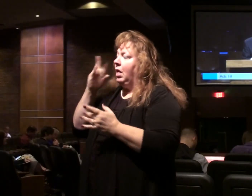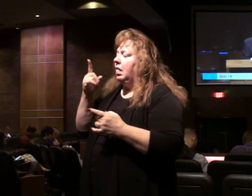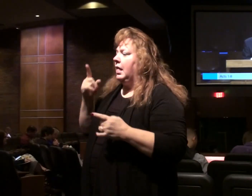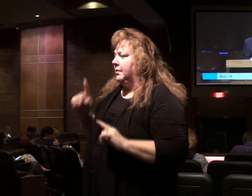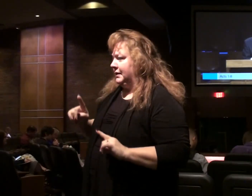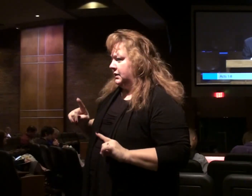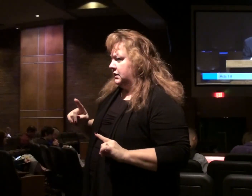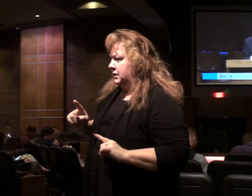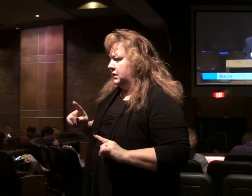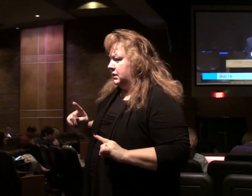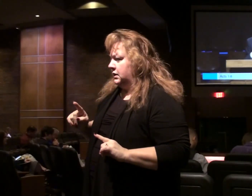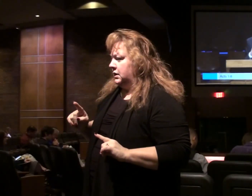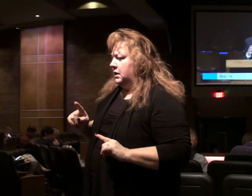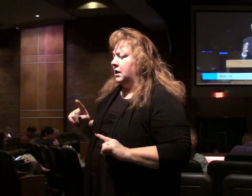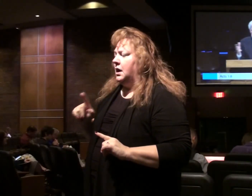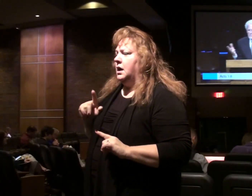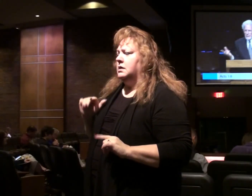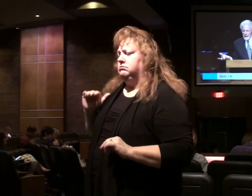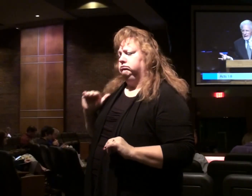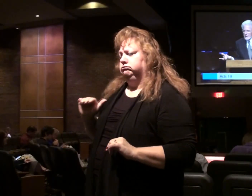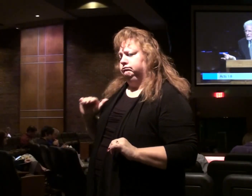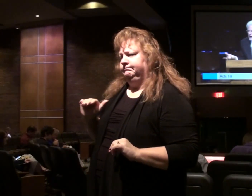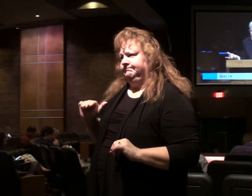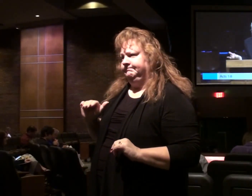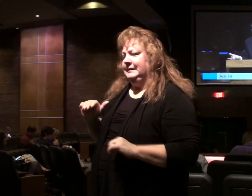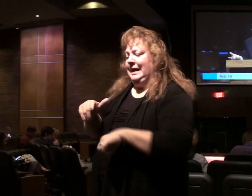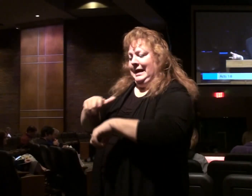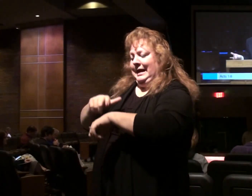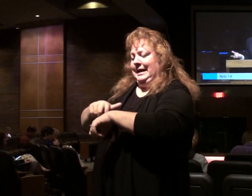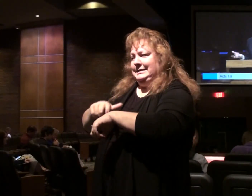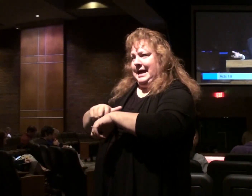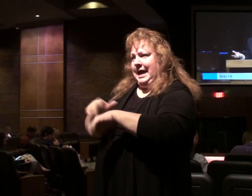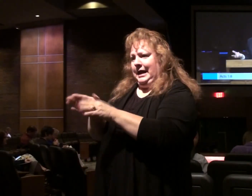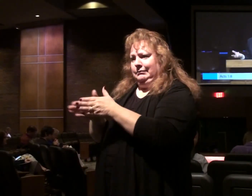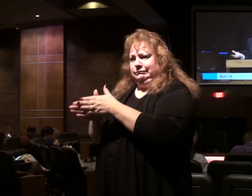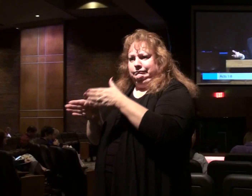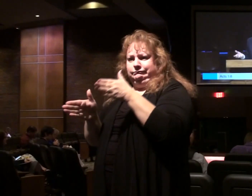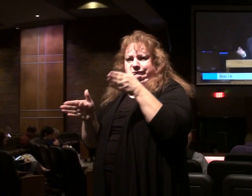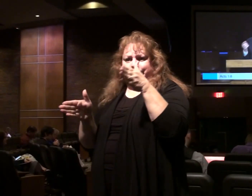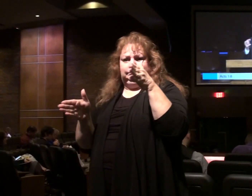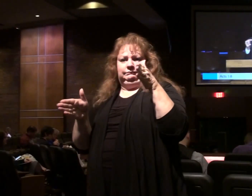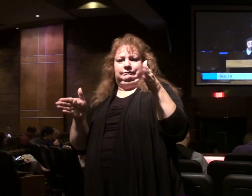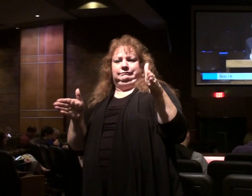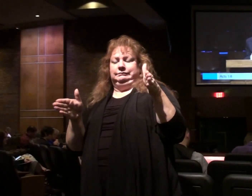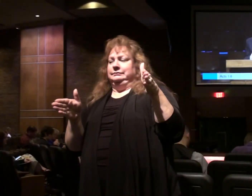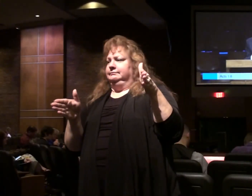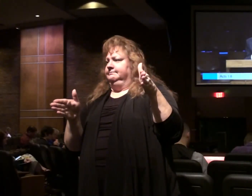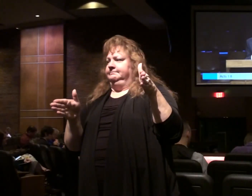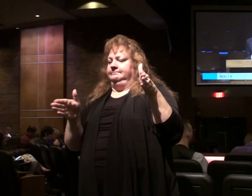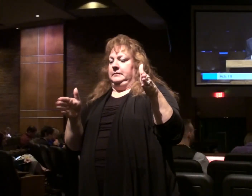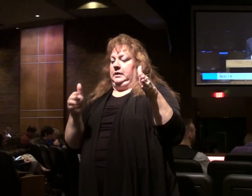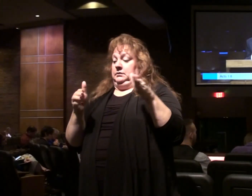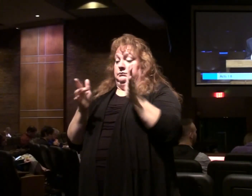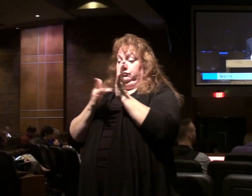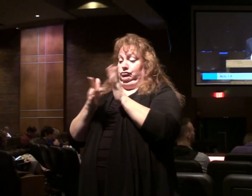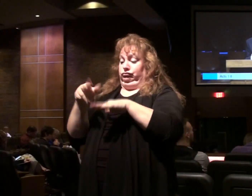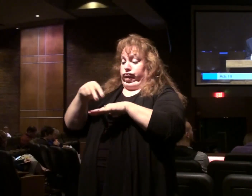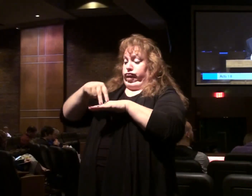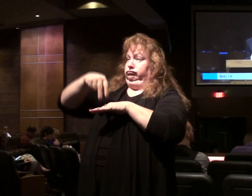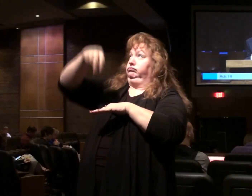happen. Reminder, there's going to be a time period here when he won't be on earth.